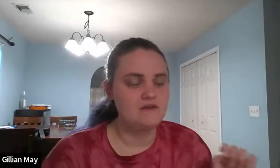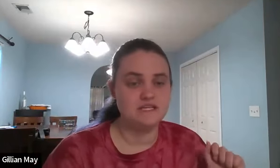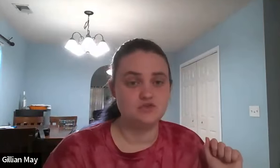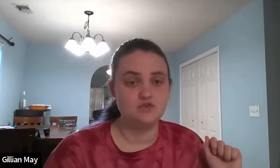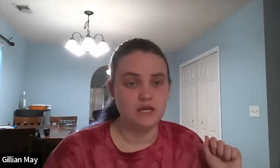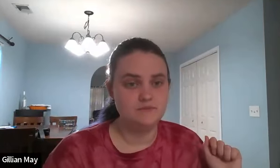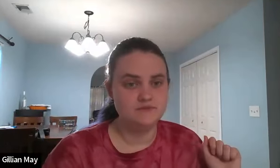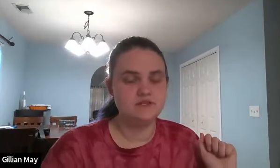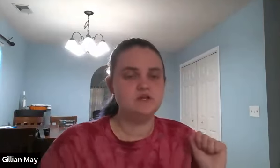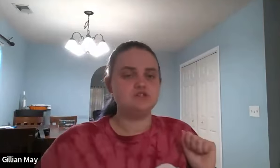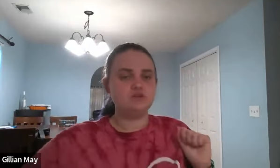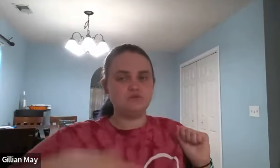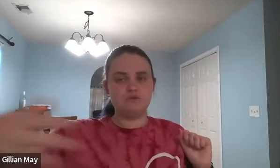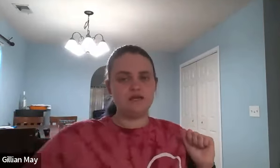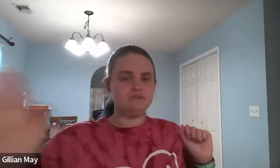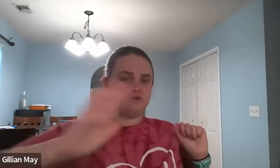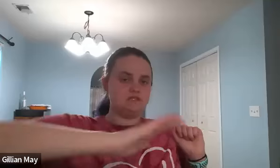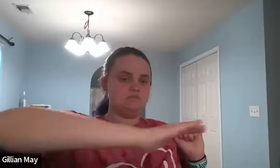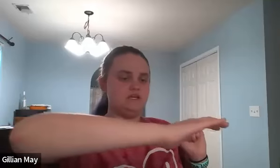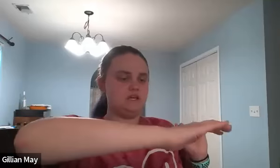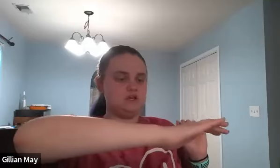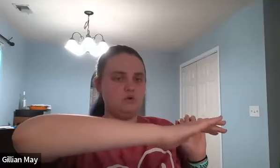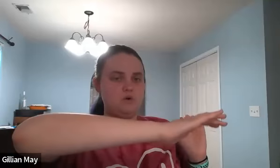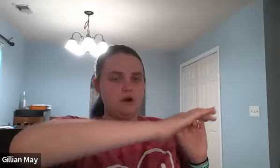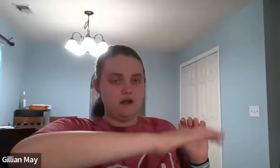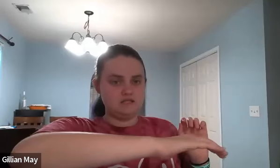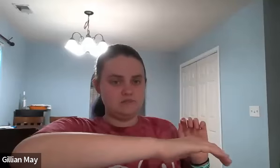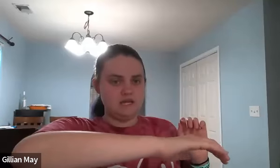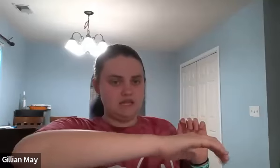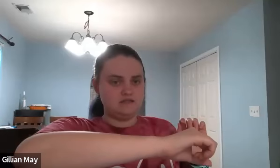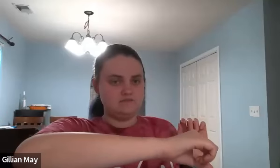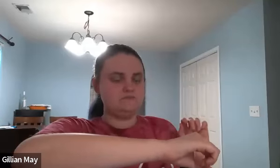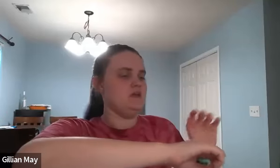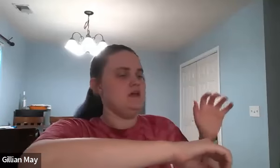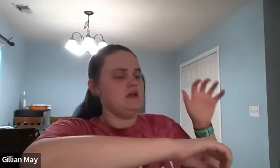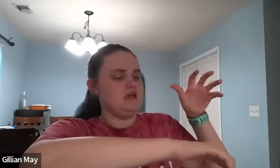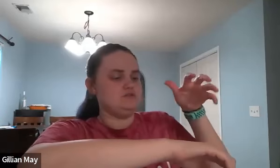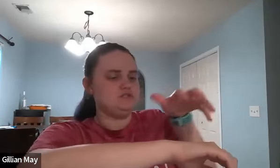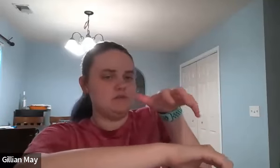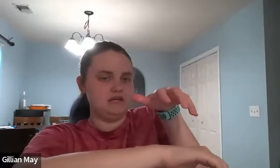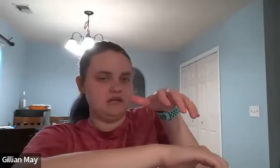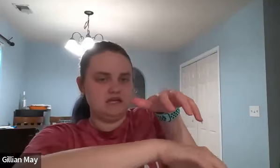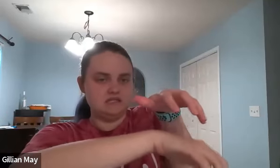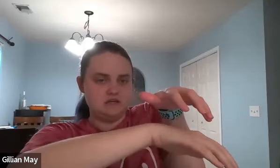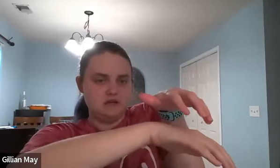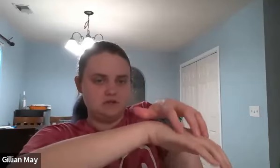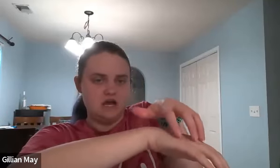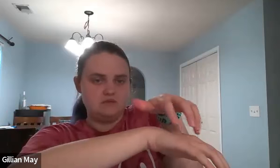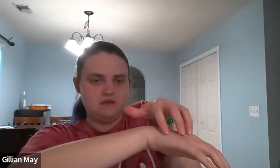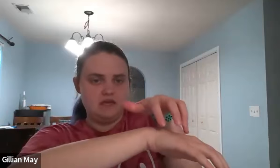is grapes. So grapes is going to be your non-dominant hand, and your dominant hand is going to come on top of it